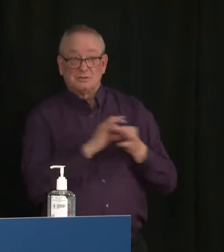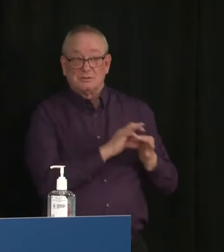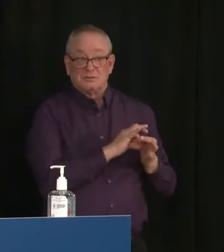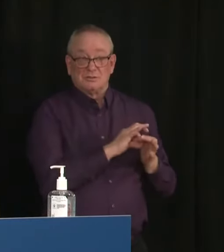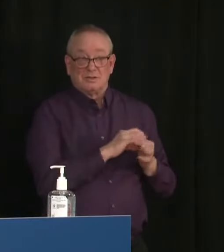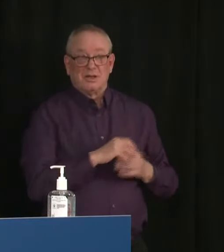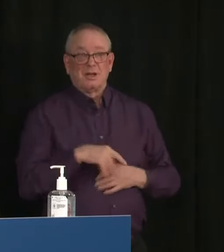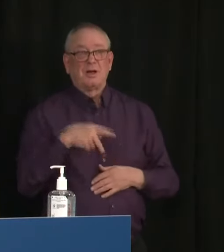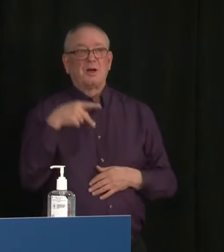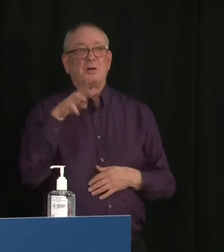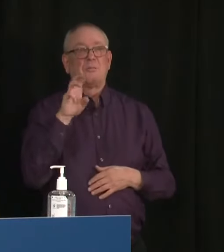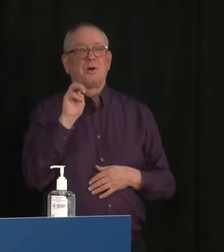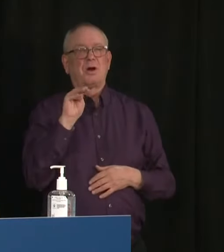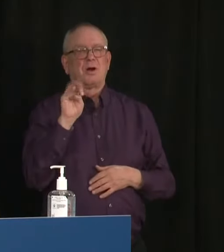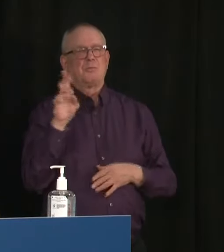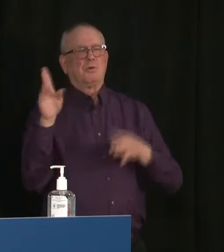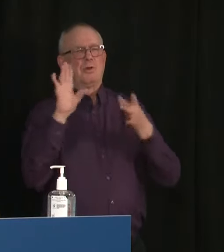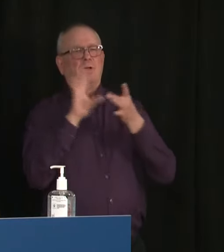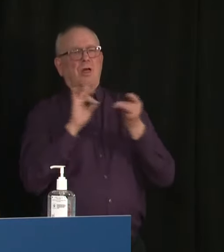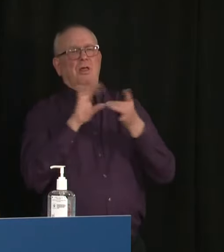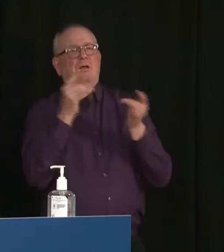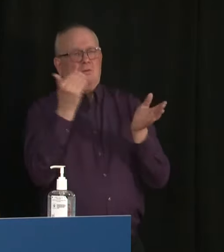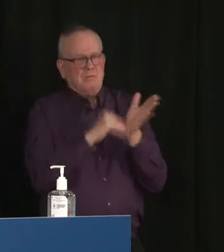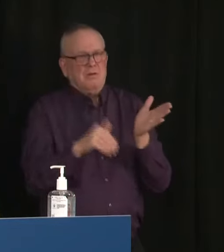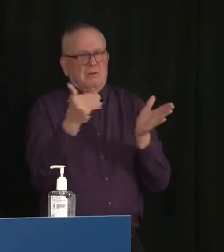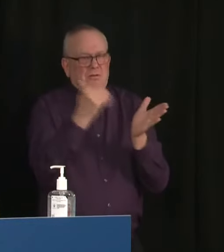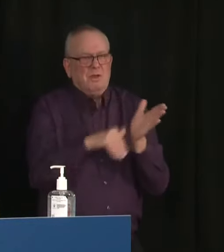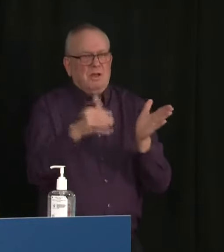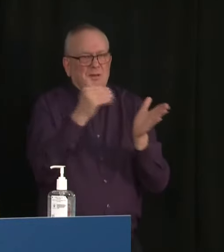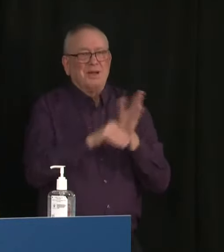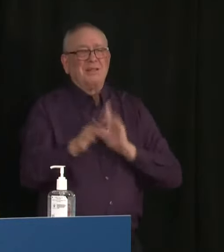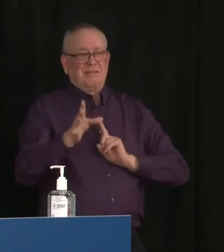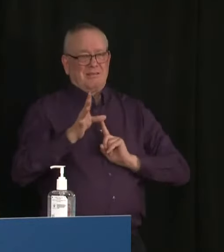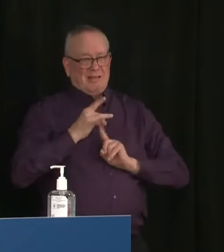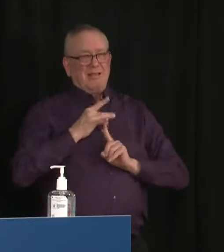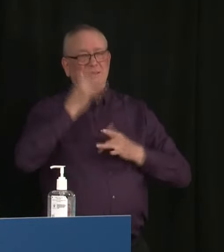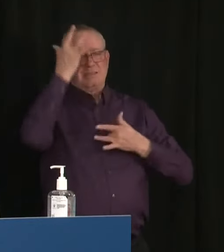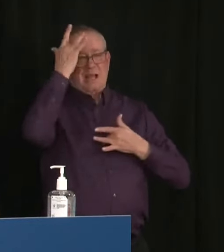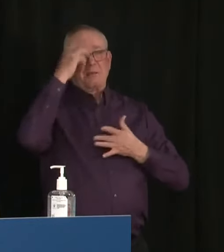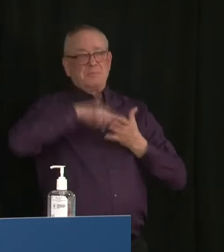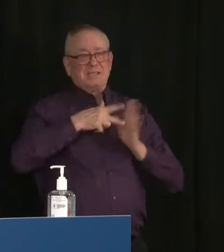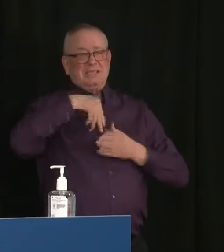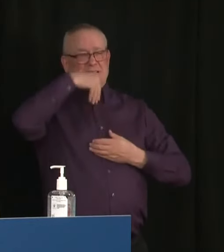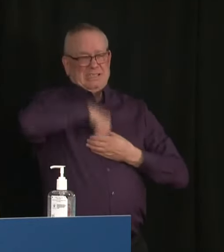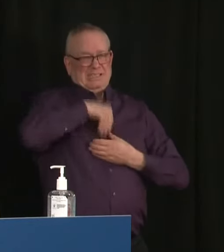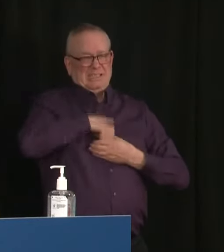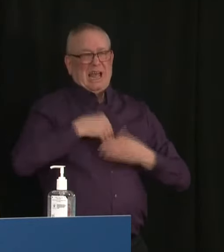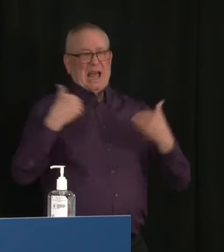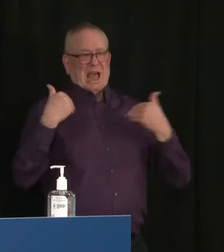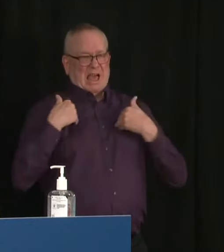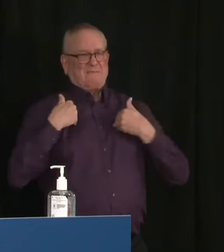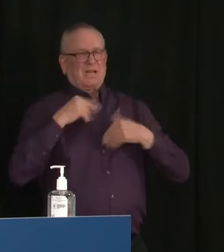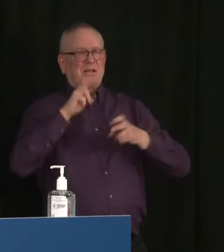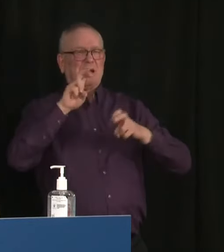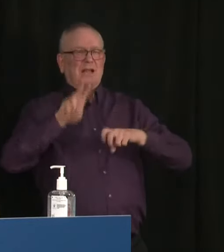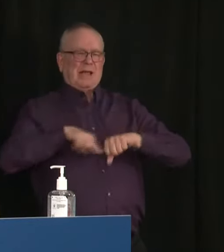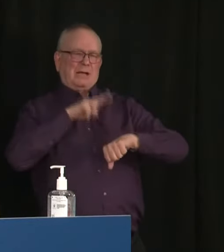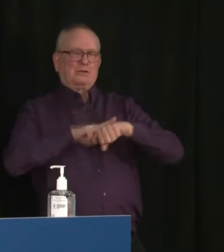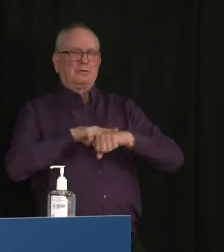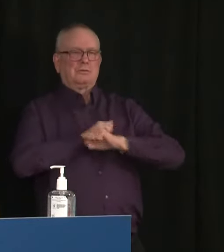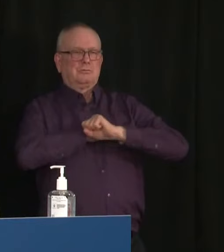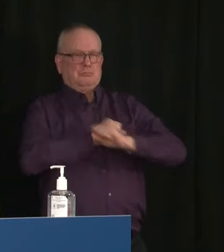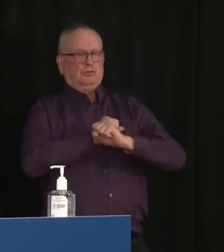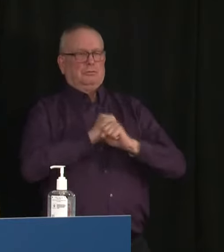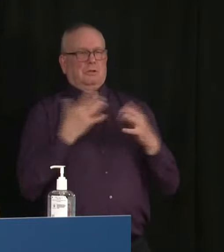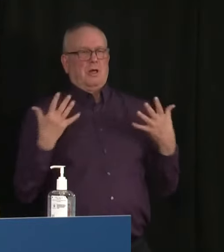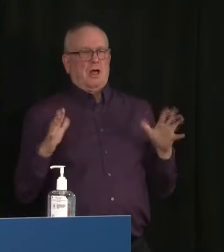a combined number of both people being vaccinated and what he calls natural immunity to predict a threshold at which we could host